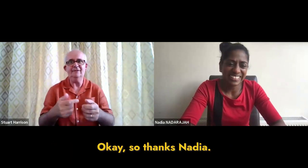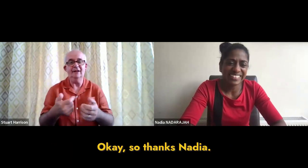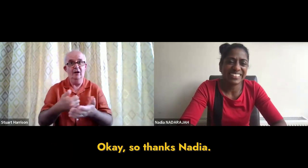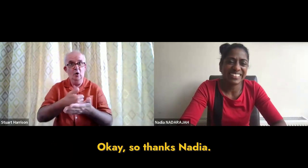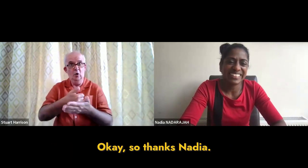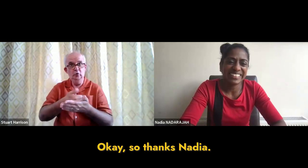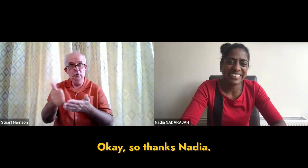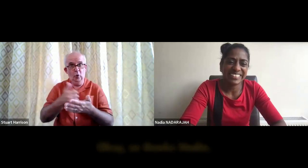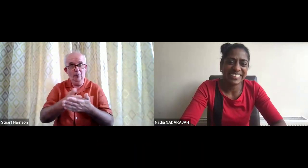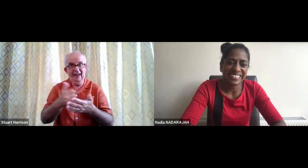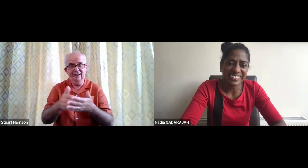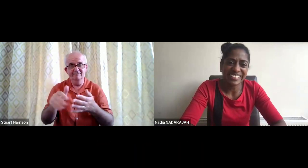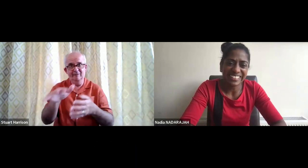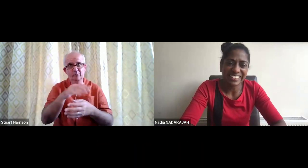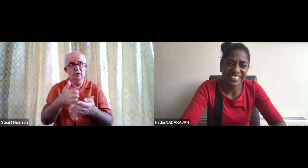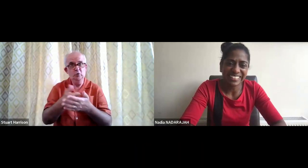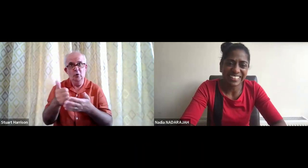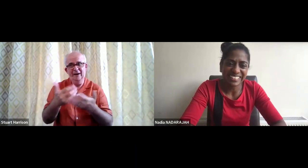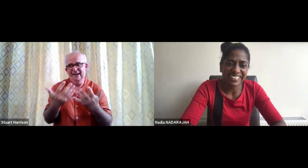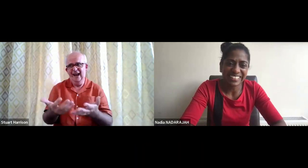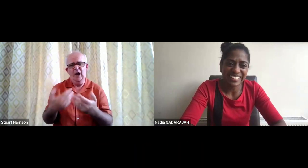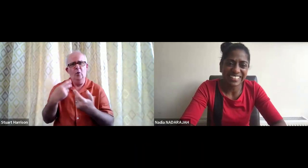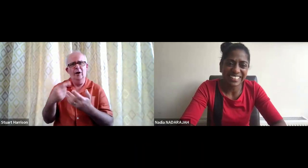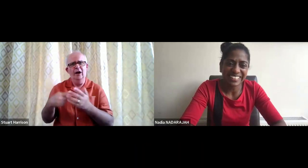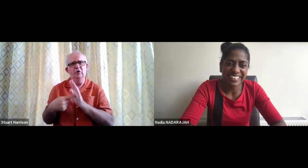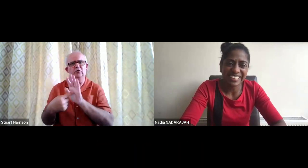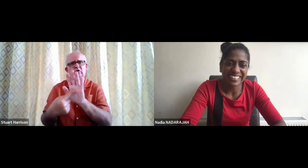so thanks, Nadia.